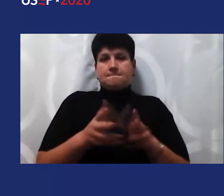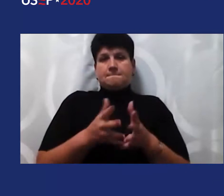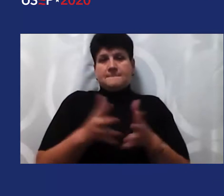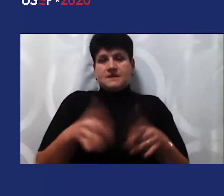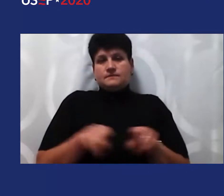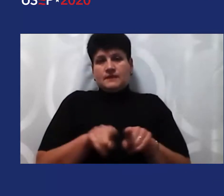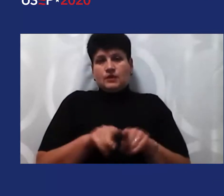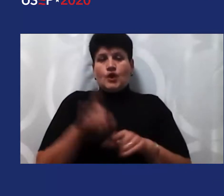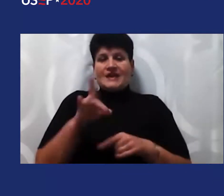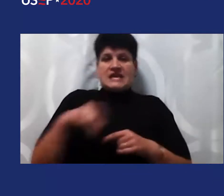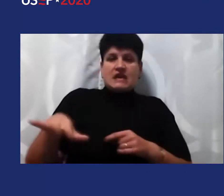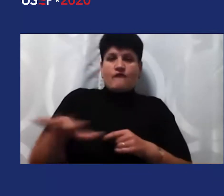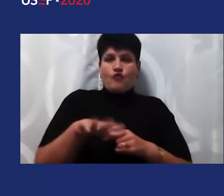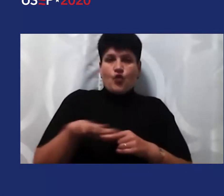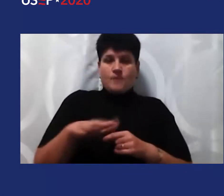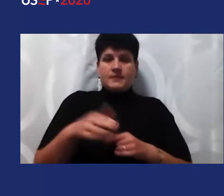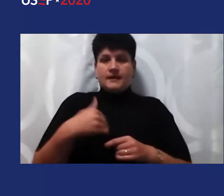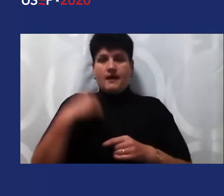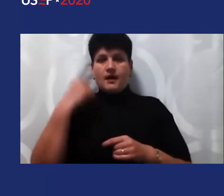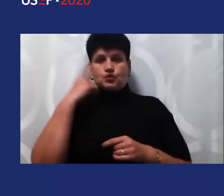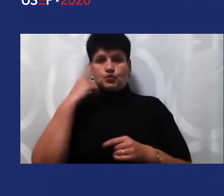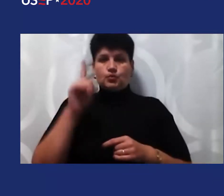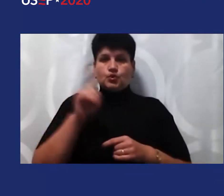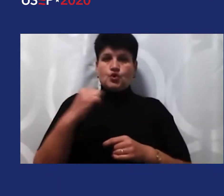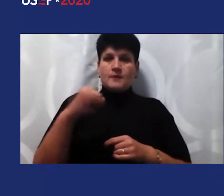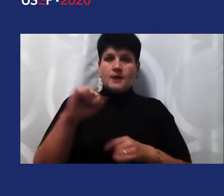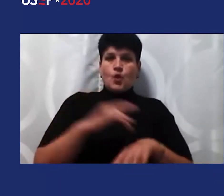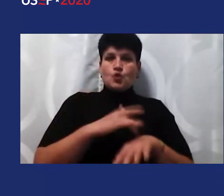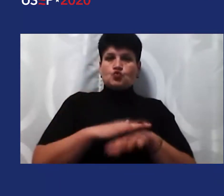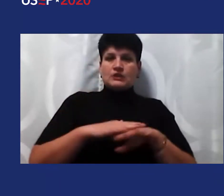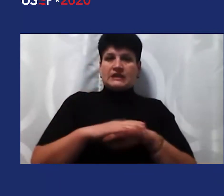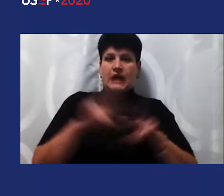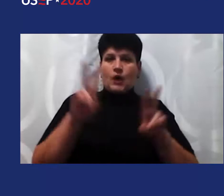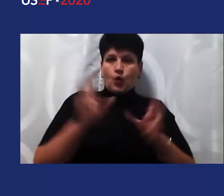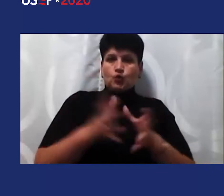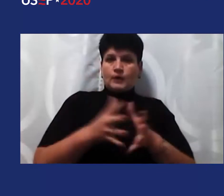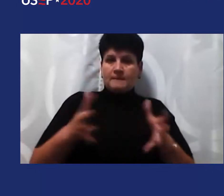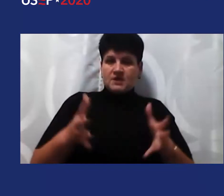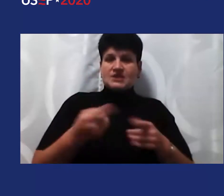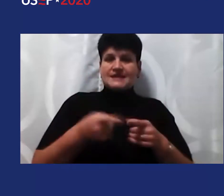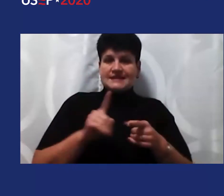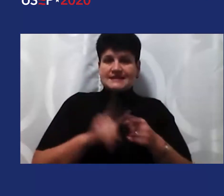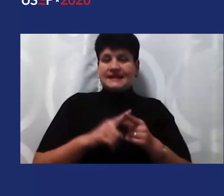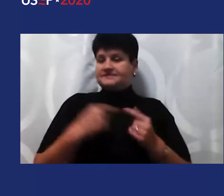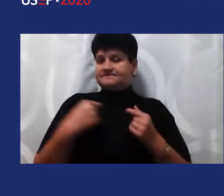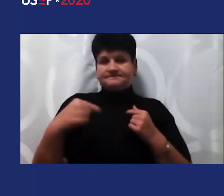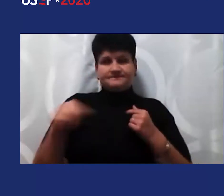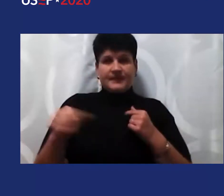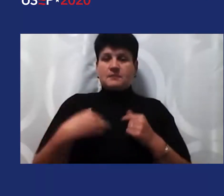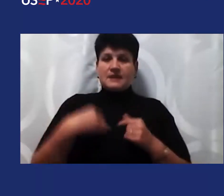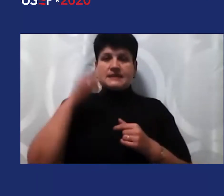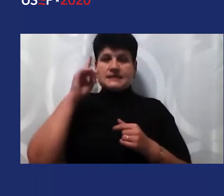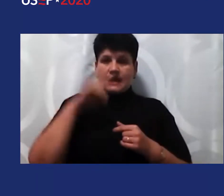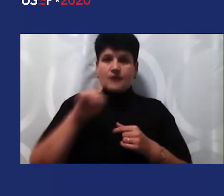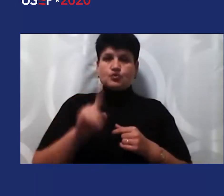usually favored by a majority electoral system. I think the victory of the servant of the people